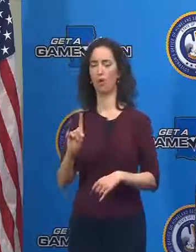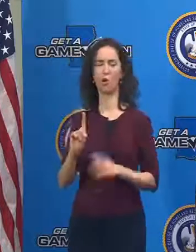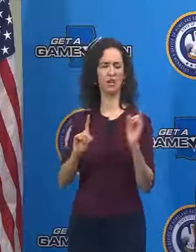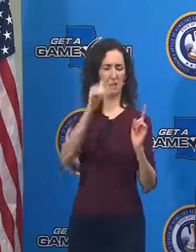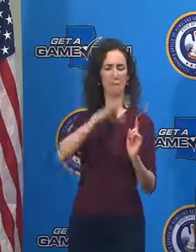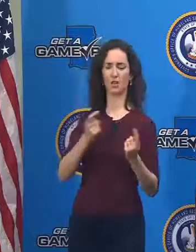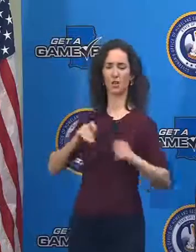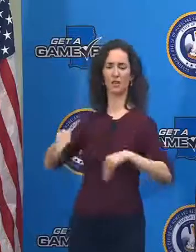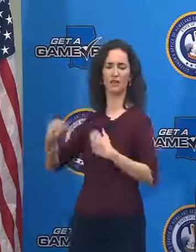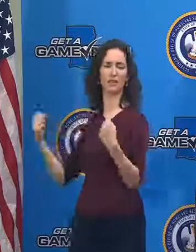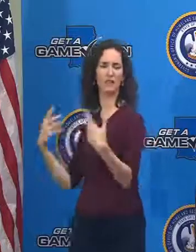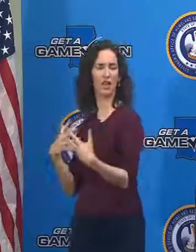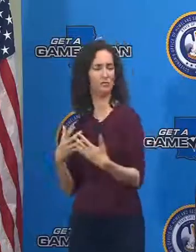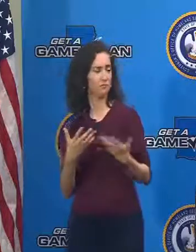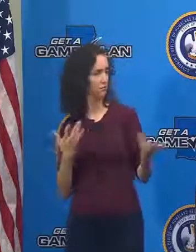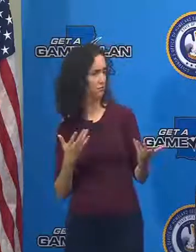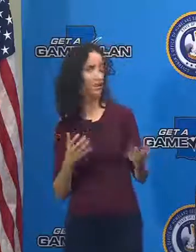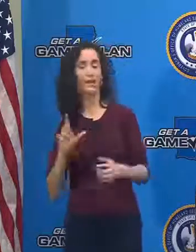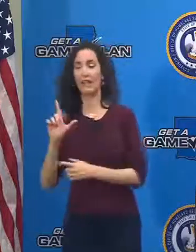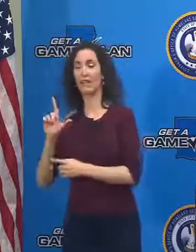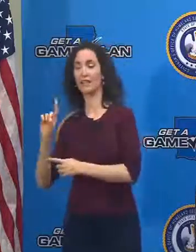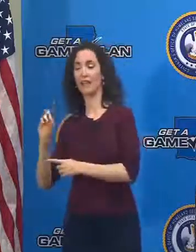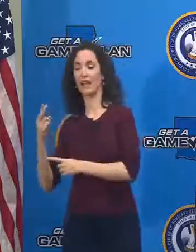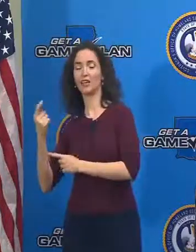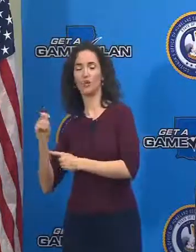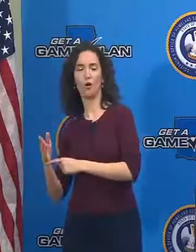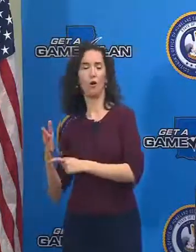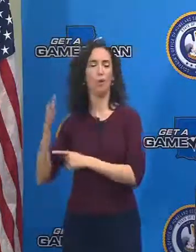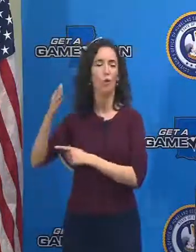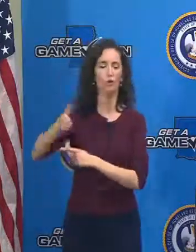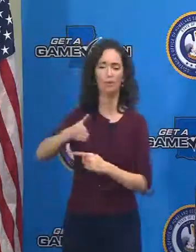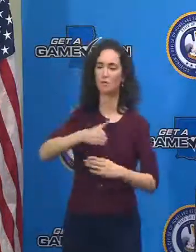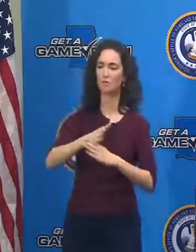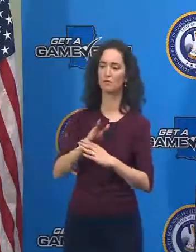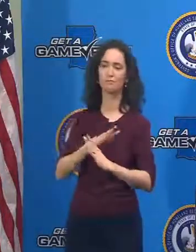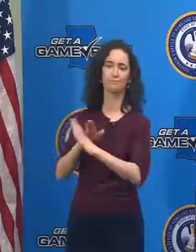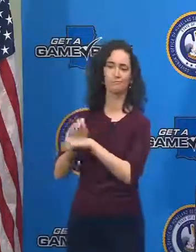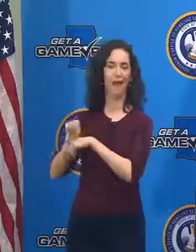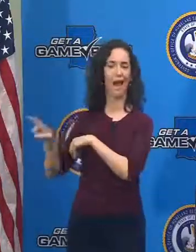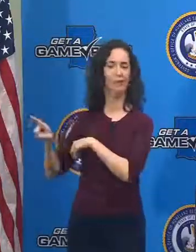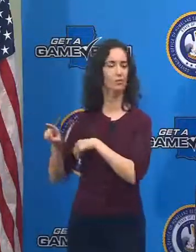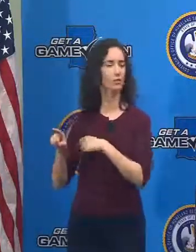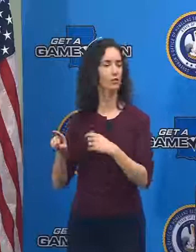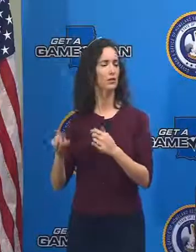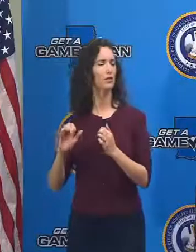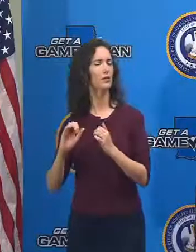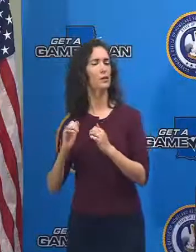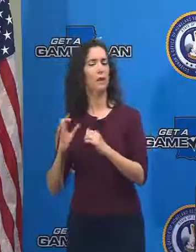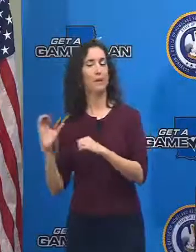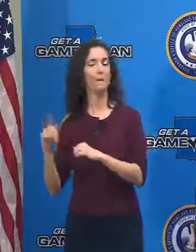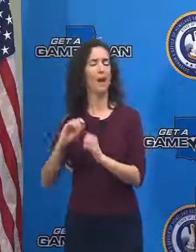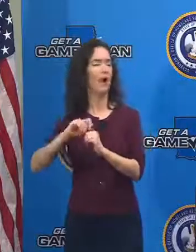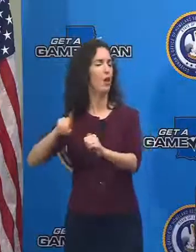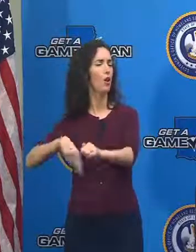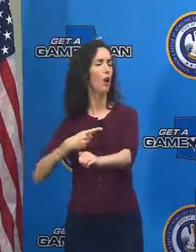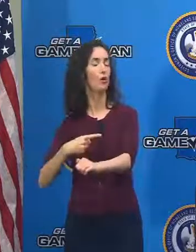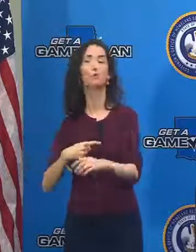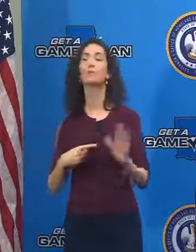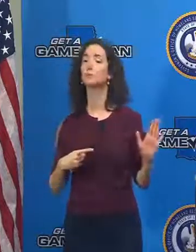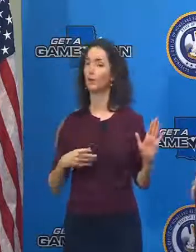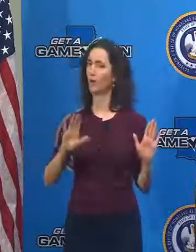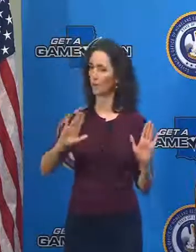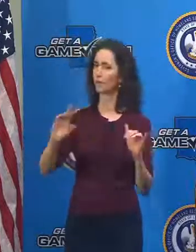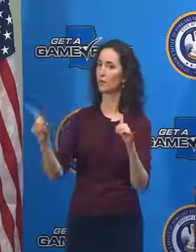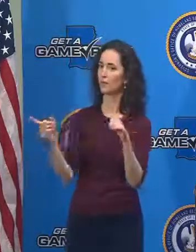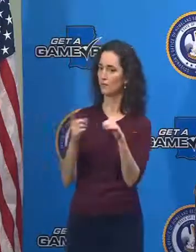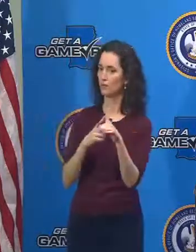when LDH was kicked off the property, how long did it take to go back? LDH was kicked off. Well, first of all, yeah, there was